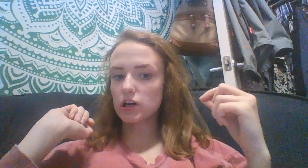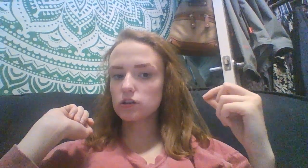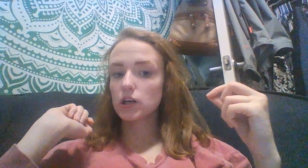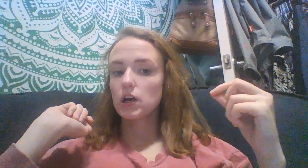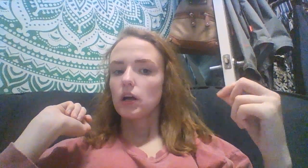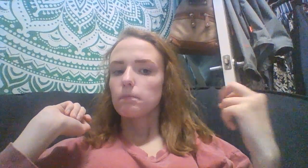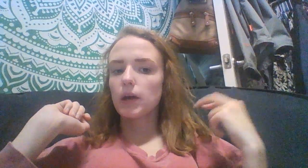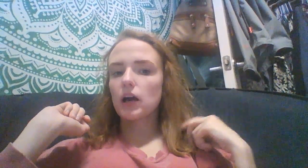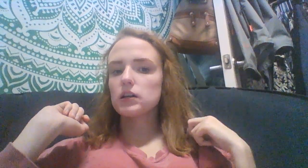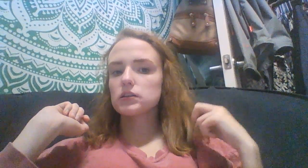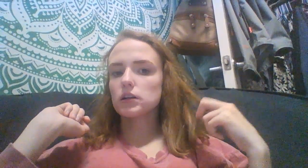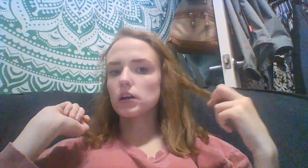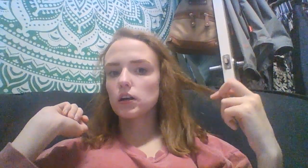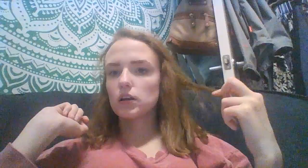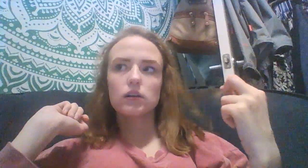wheelchairs because